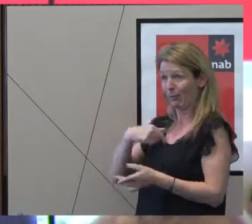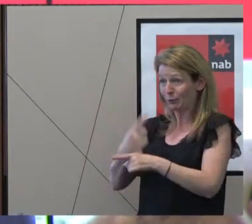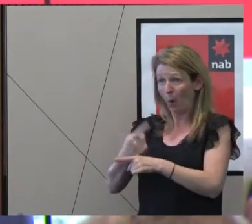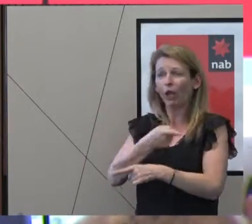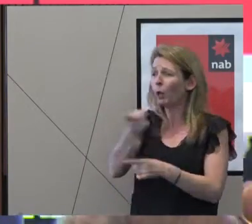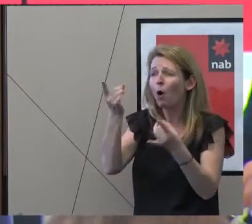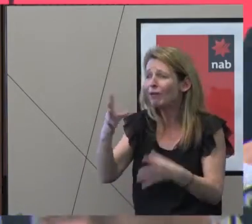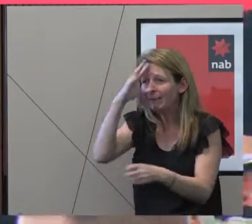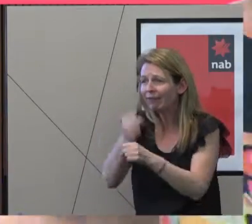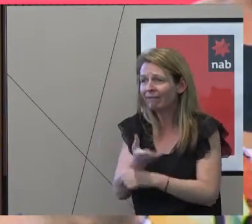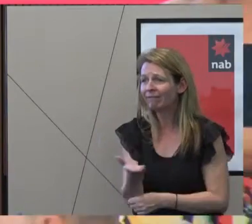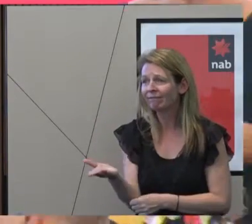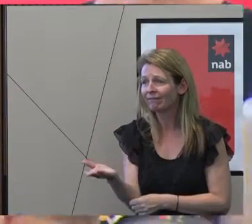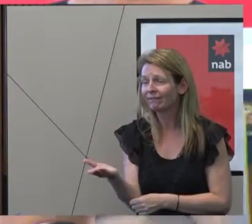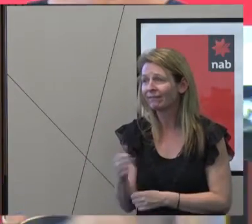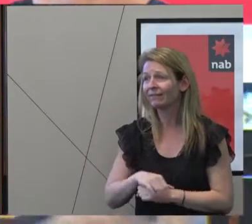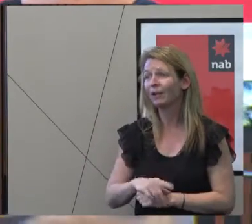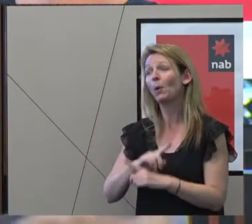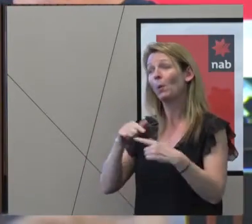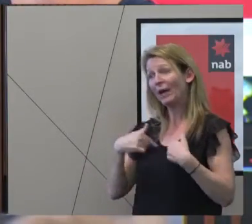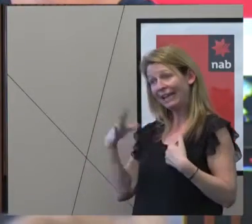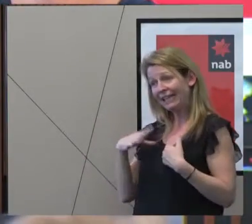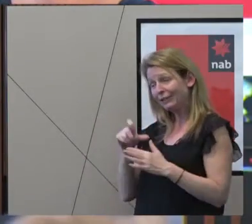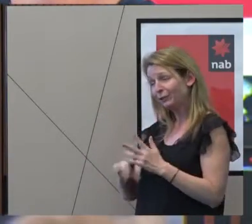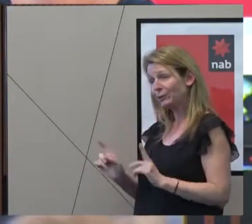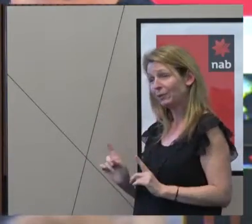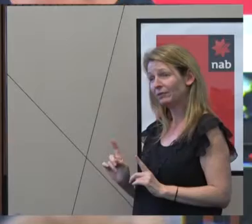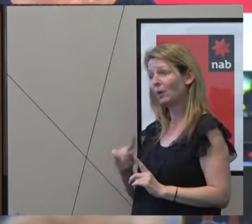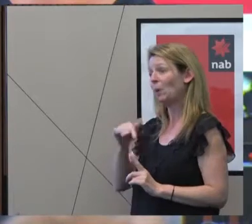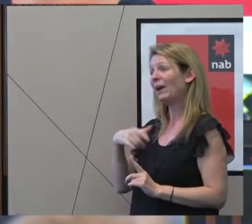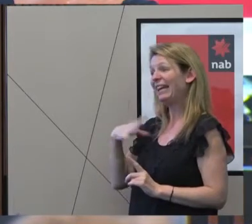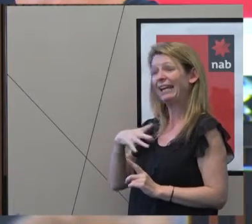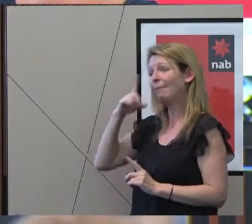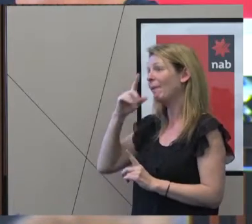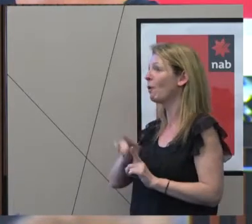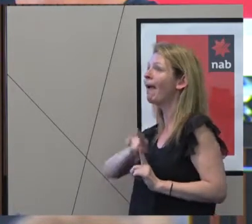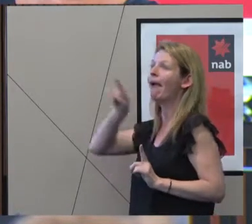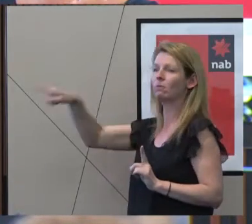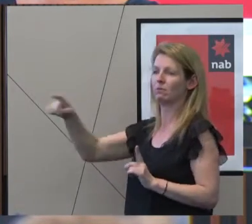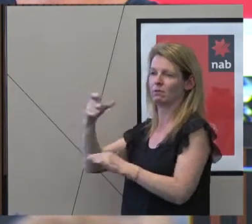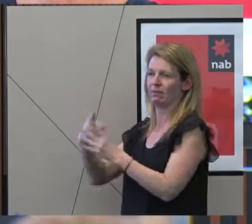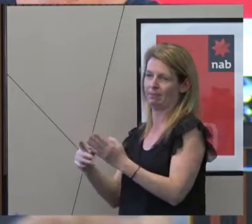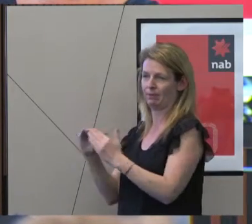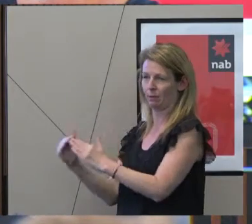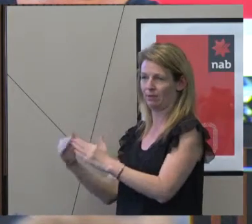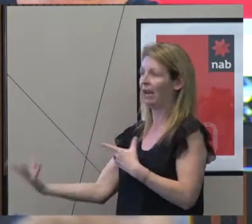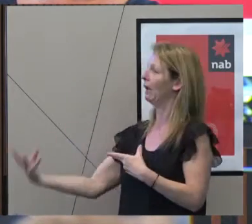converted. What we need to do is have people from outside the disability community coming to our conferences,